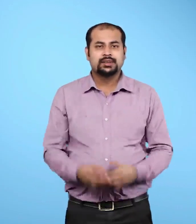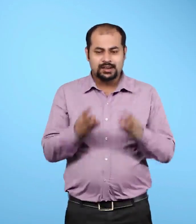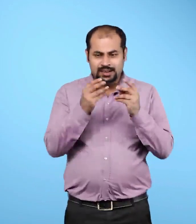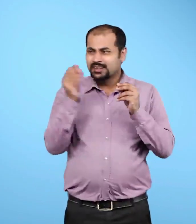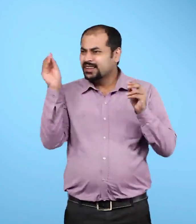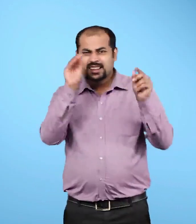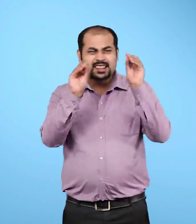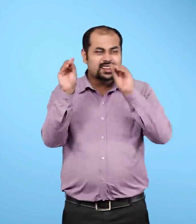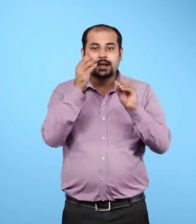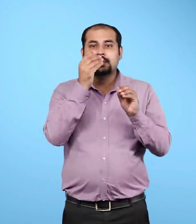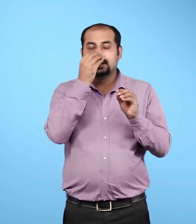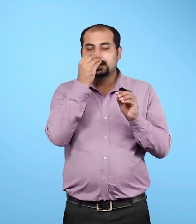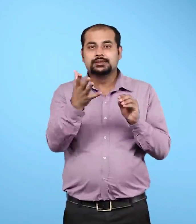Making it easier to add.